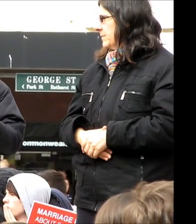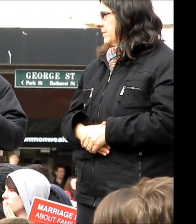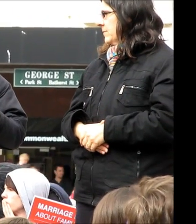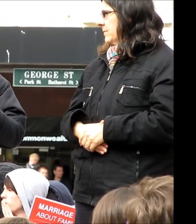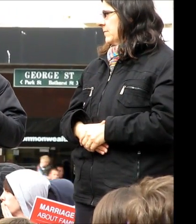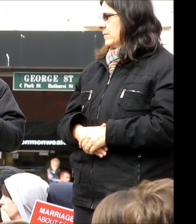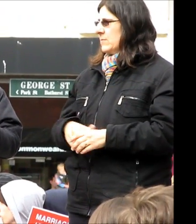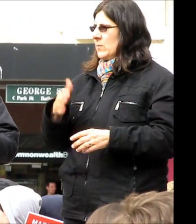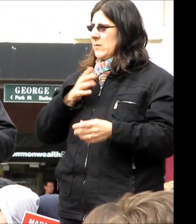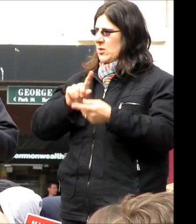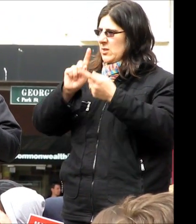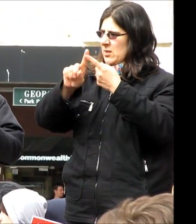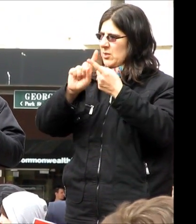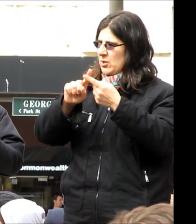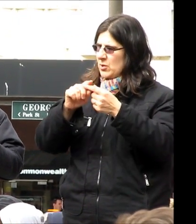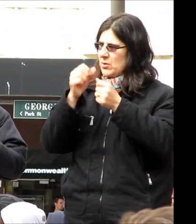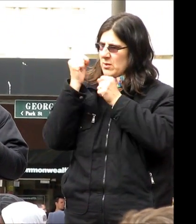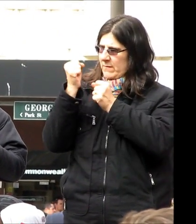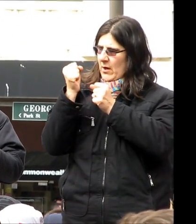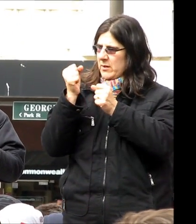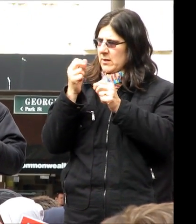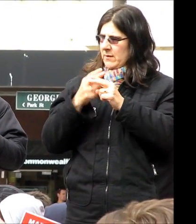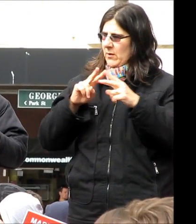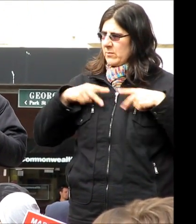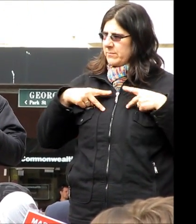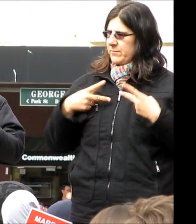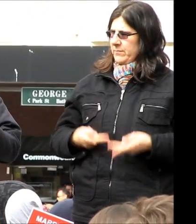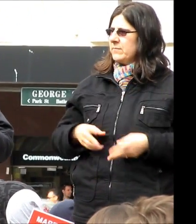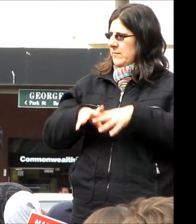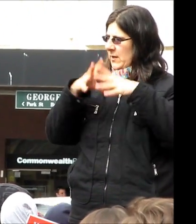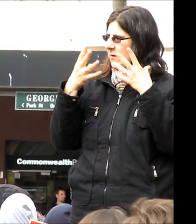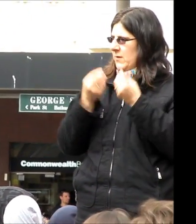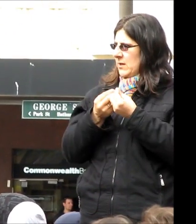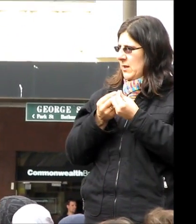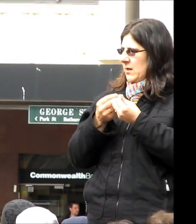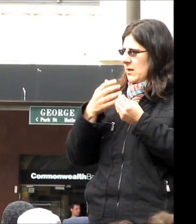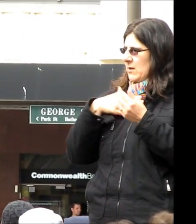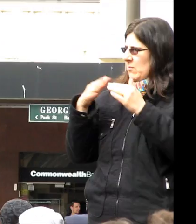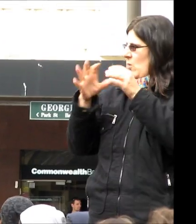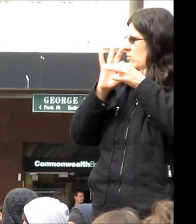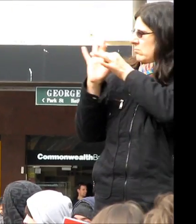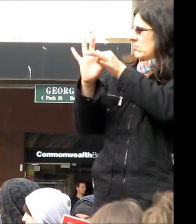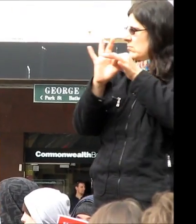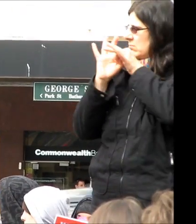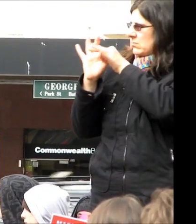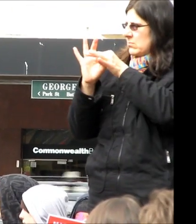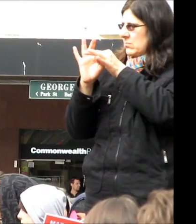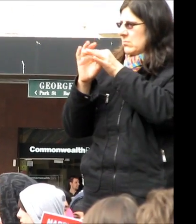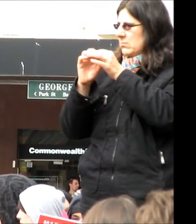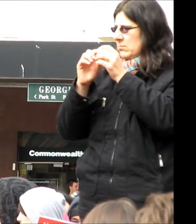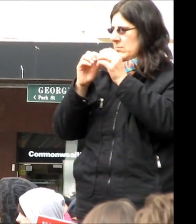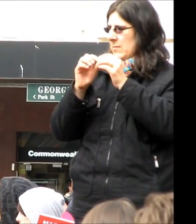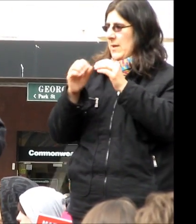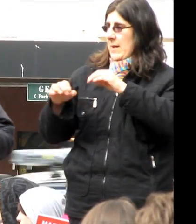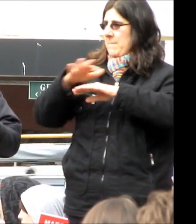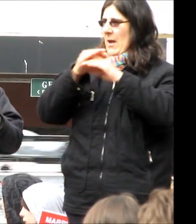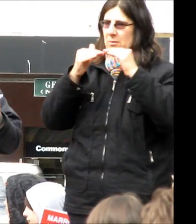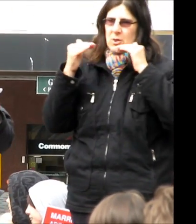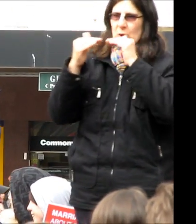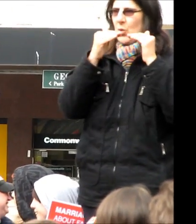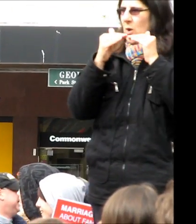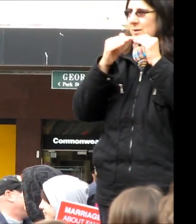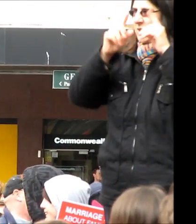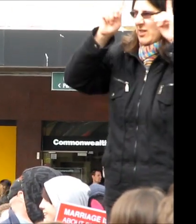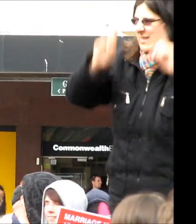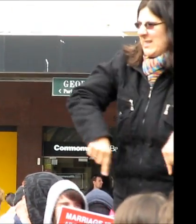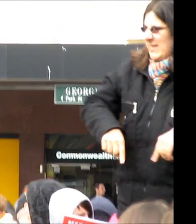We need to continue fighting for this. We need more allies, and marriage equality is just the tip of the iceberg.